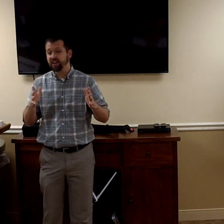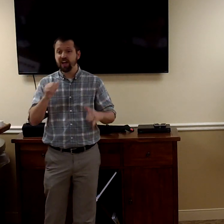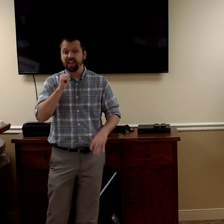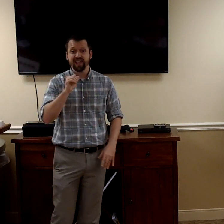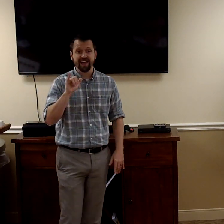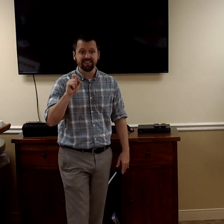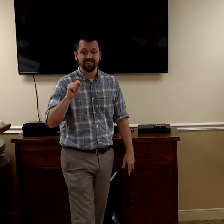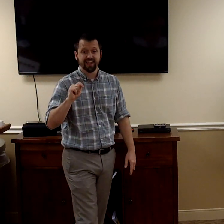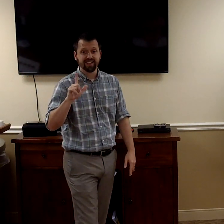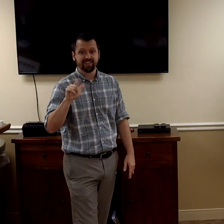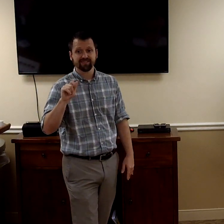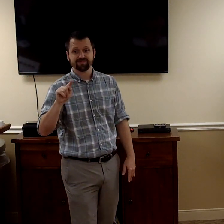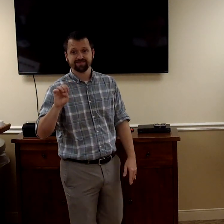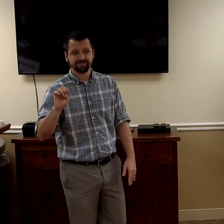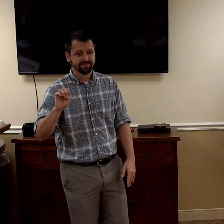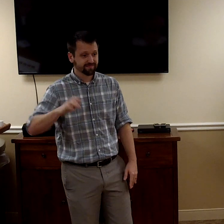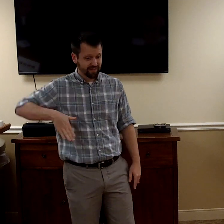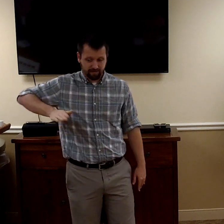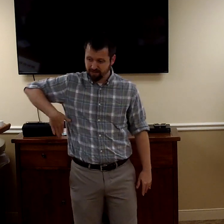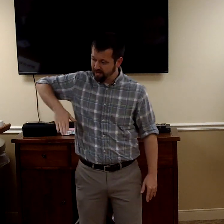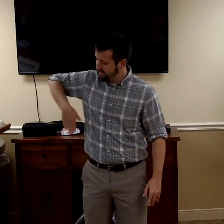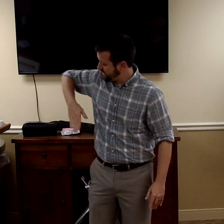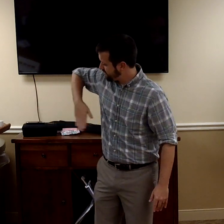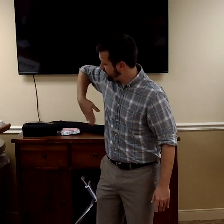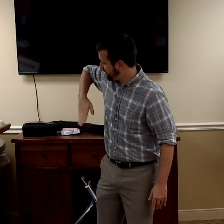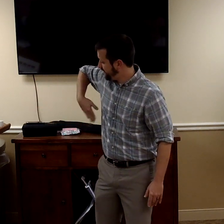Not yet. Late. Not yet. Late.